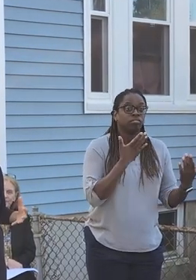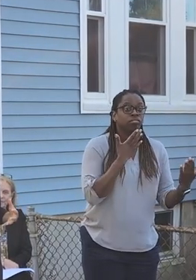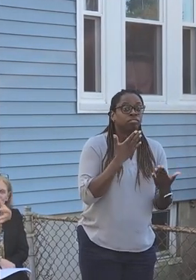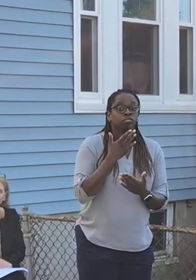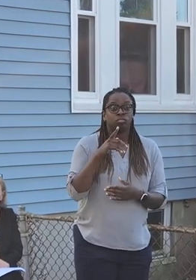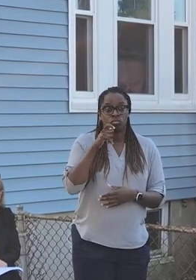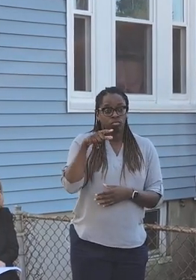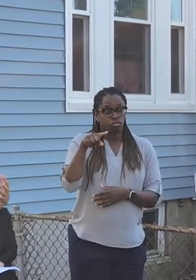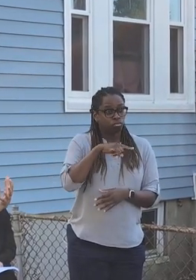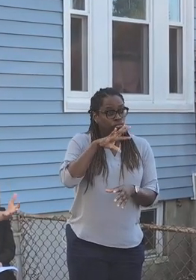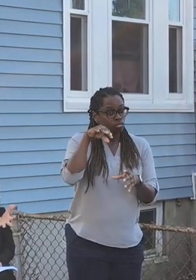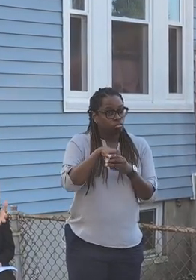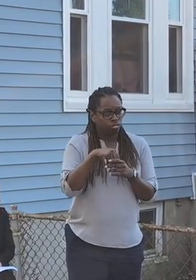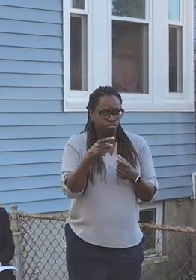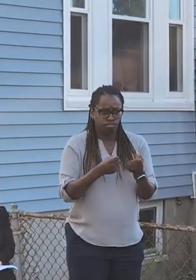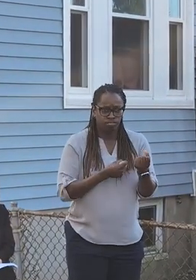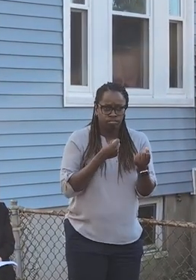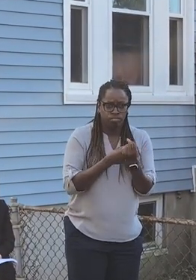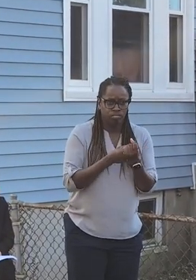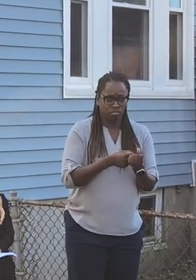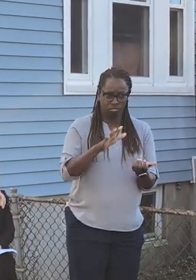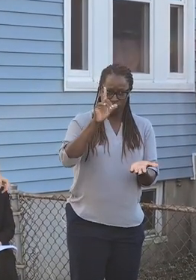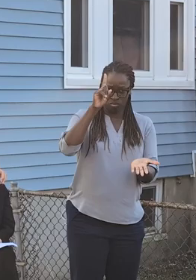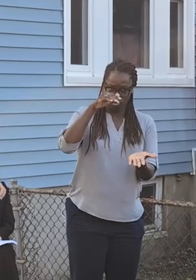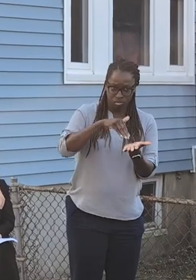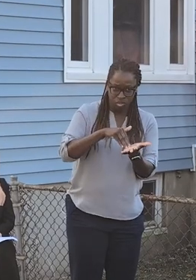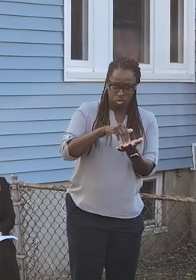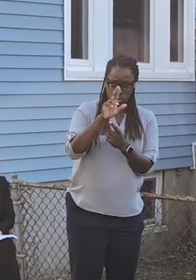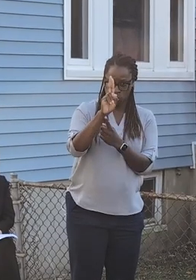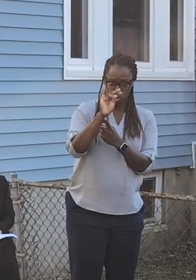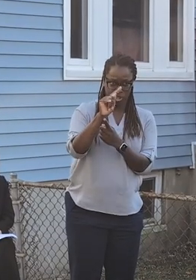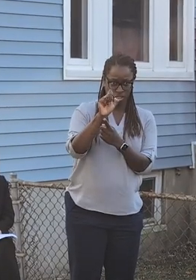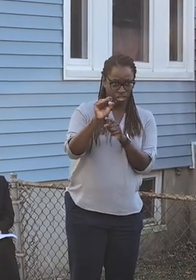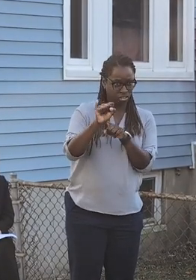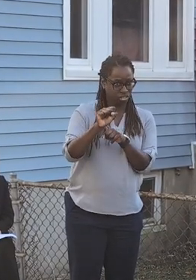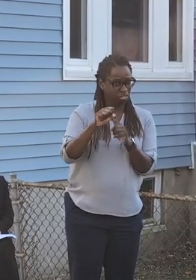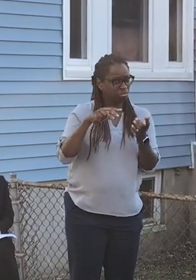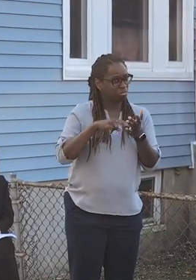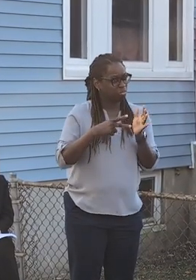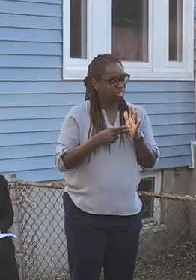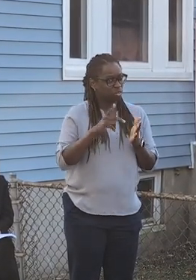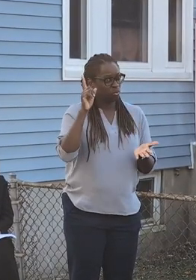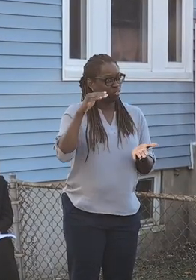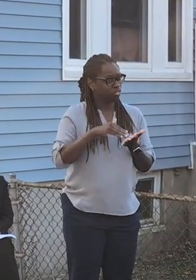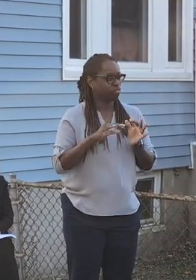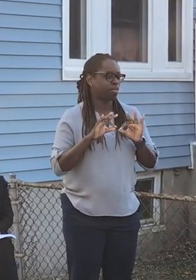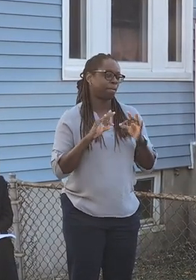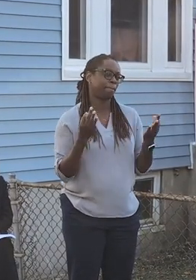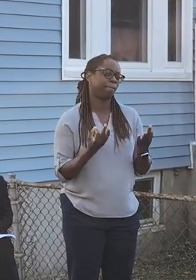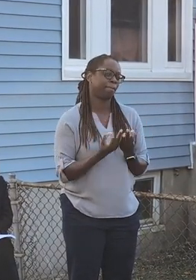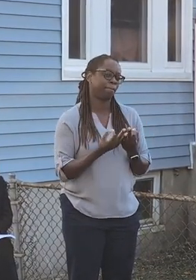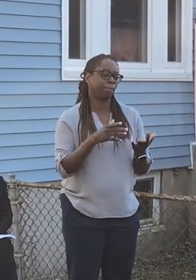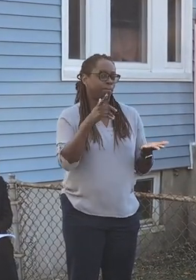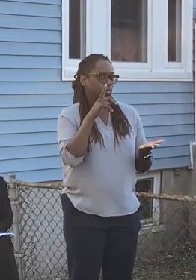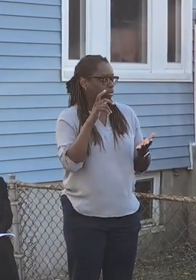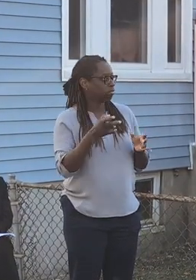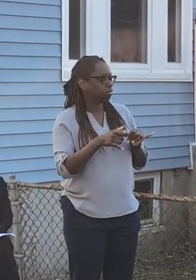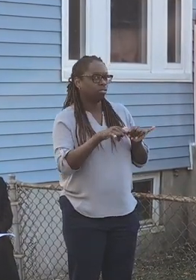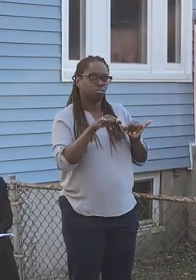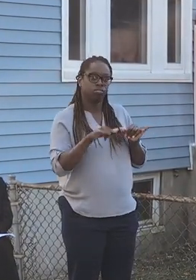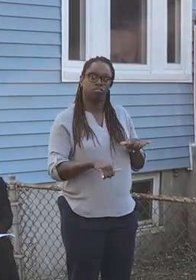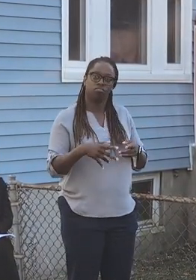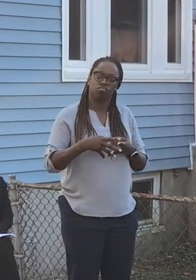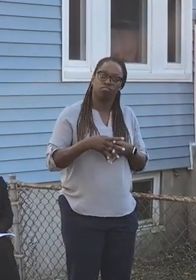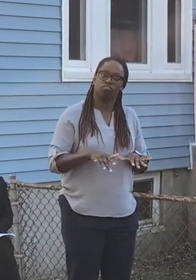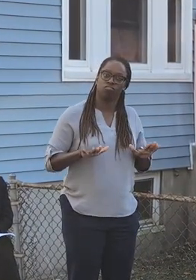of housing, 1,000 families preserved and rooted in our neighborhoods, 5 years ahead of schedule, with